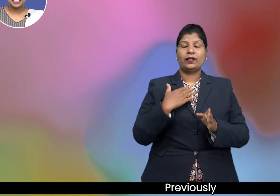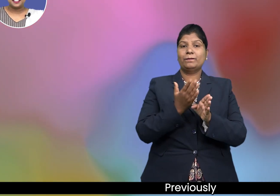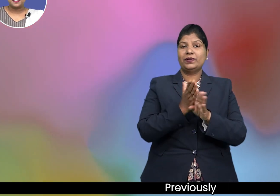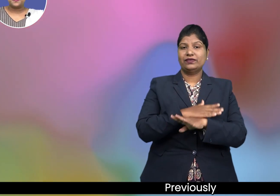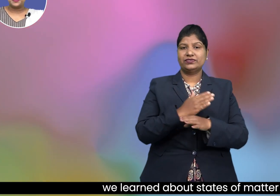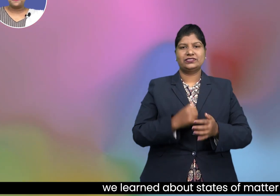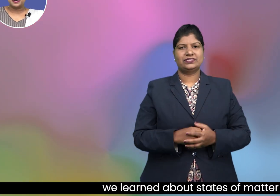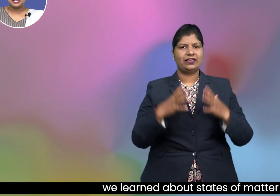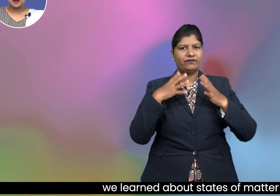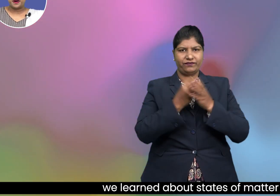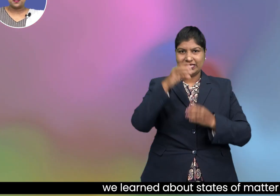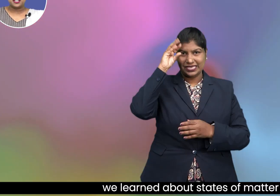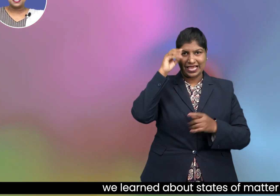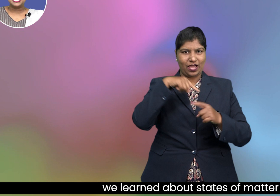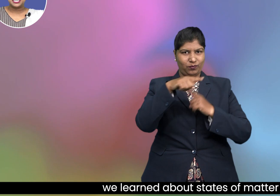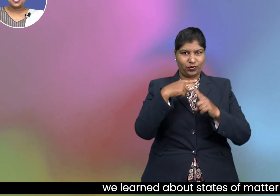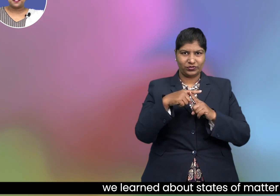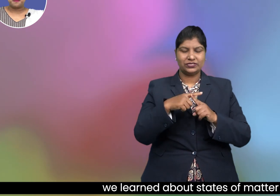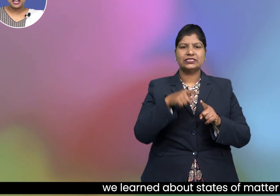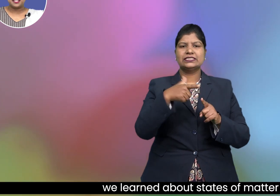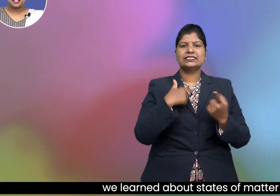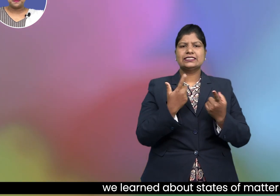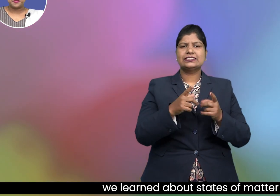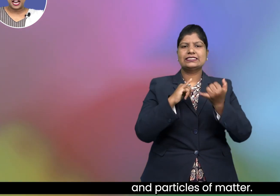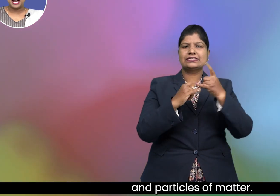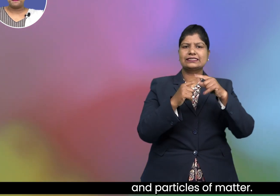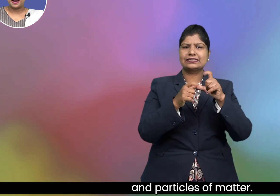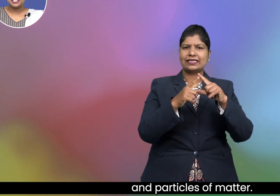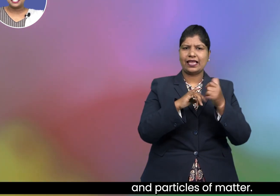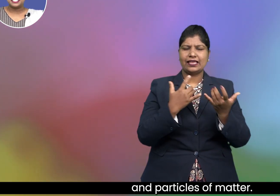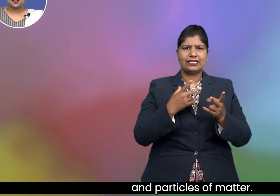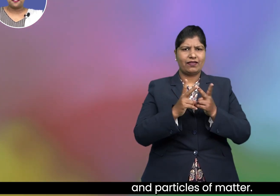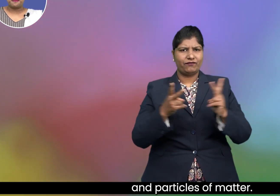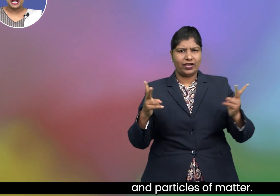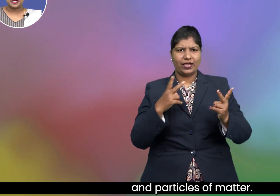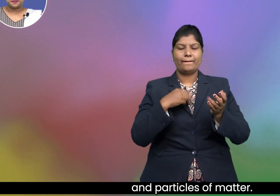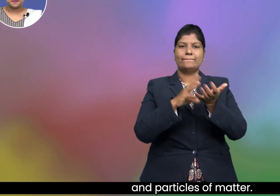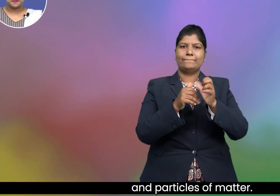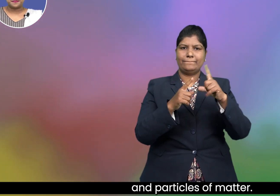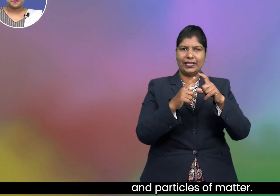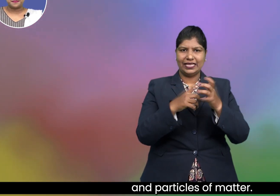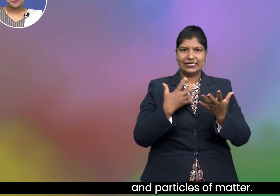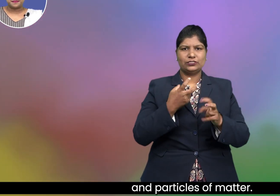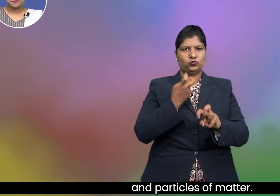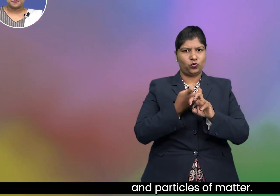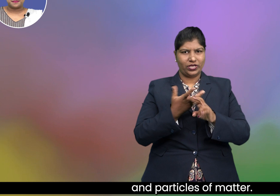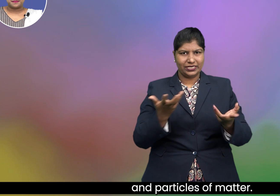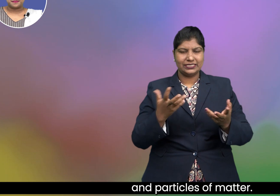Previously, we've learned about states of matter and particles of matter.